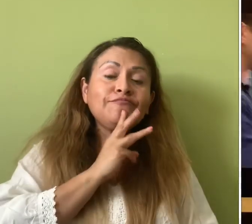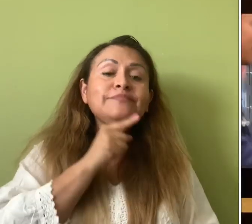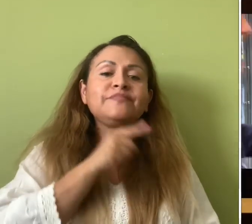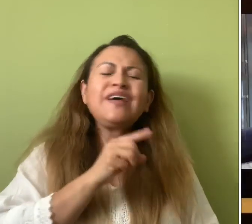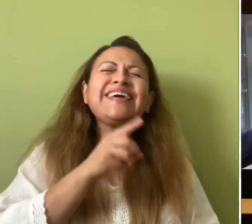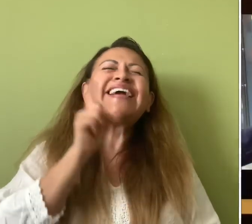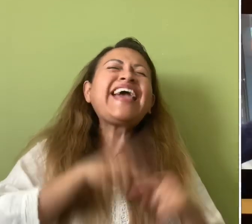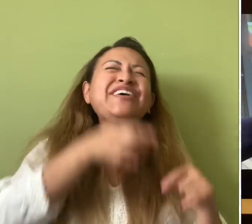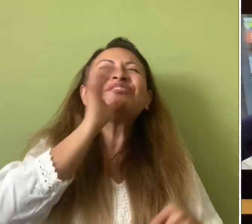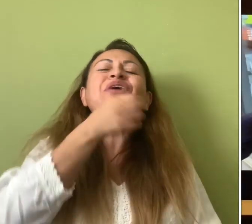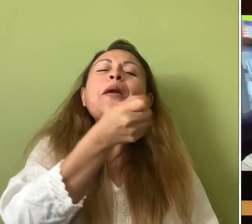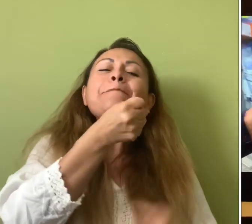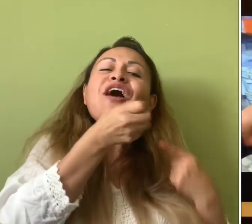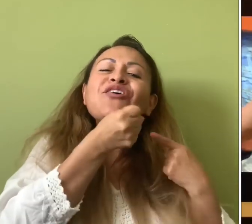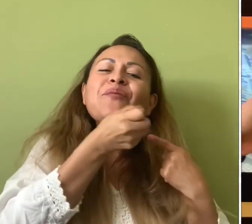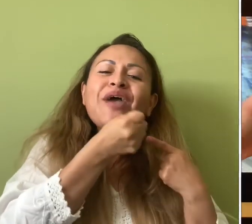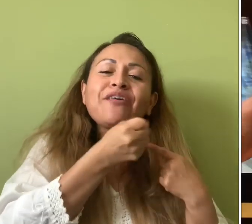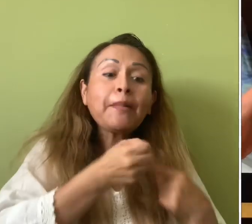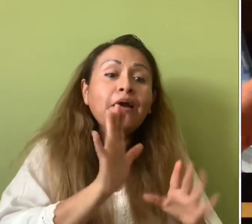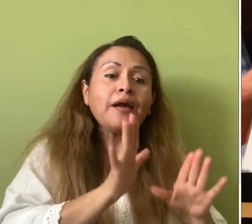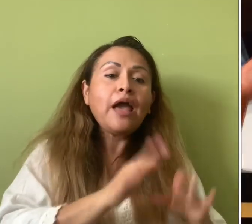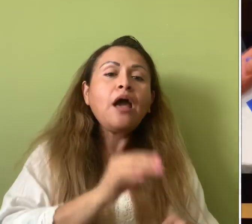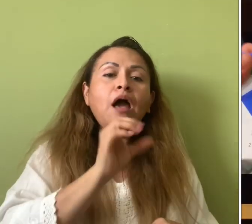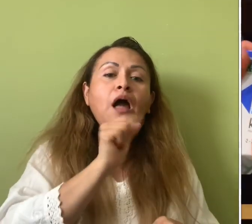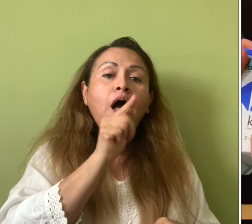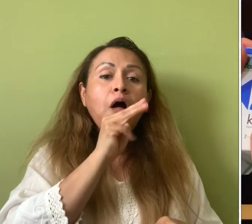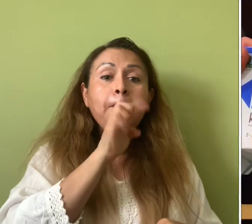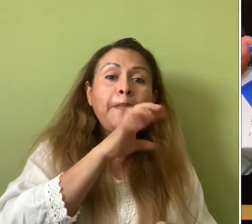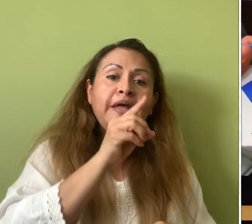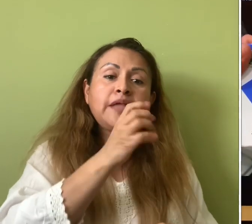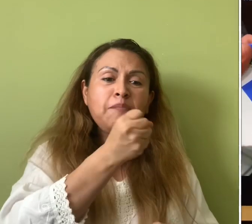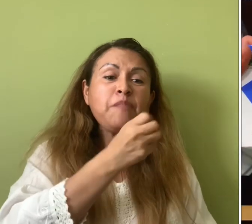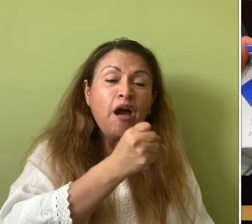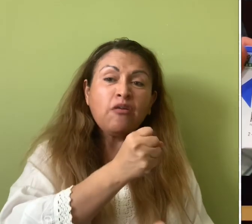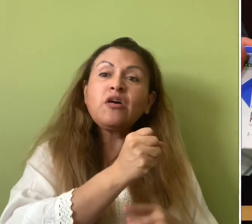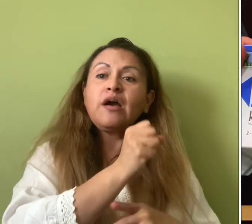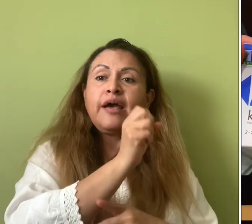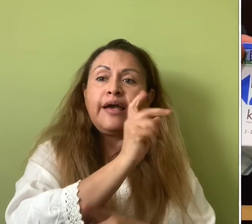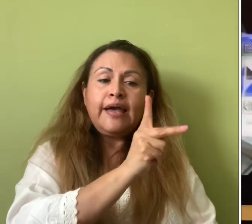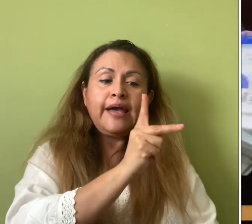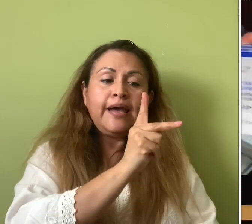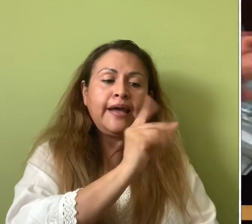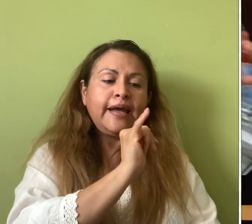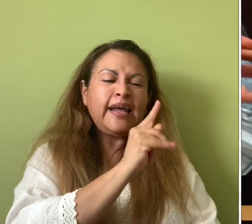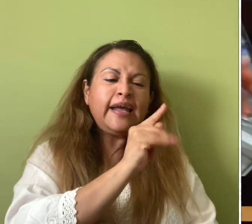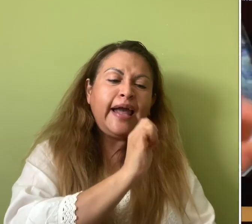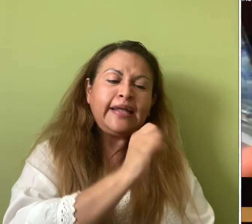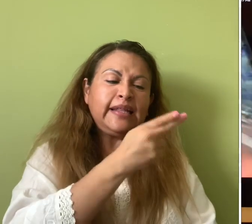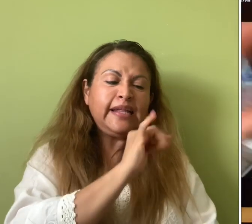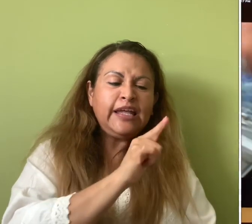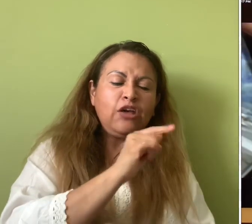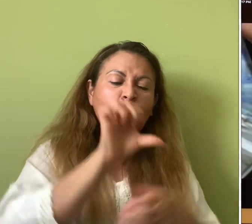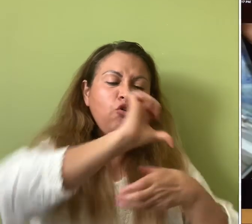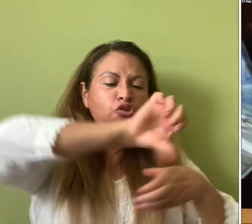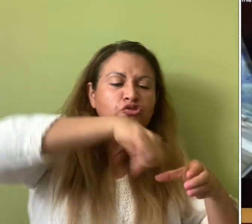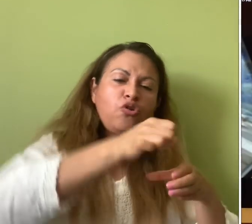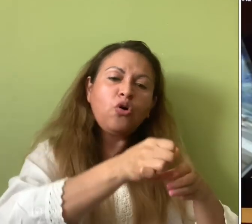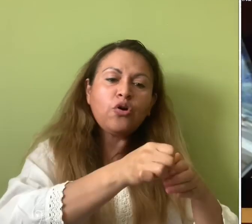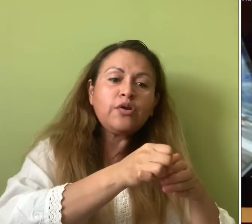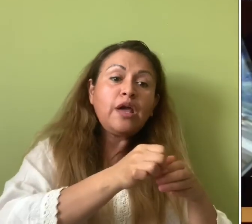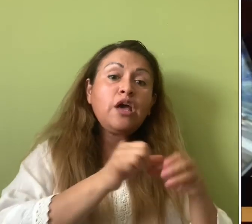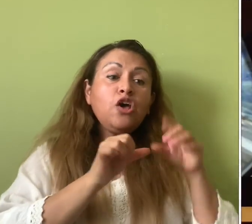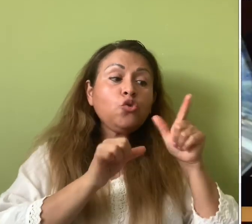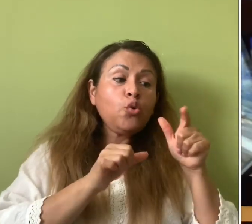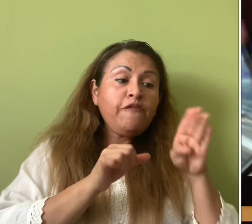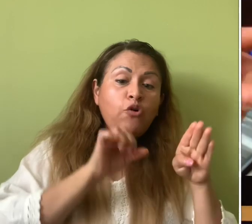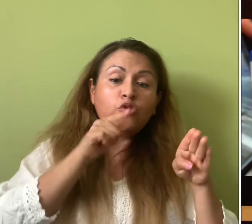my favorite dairy-free yogurts. This is almond milk Kite Hill yogurt, 2 24-ounce big